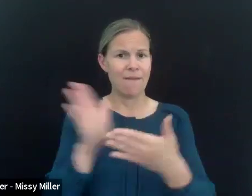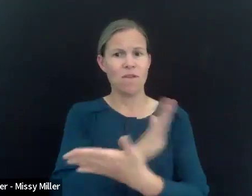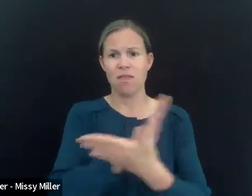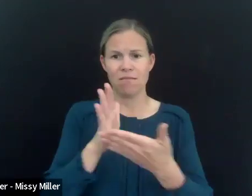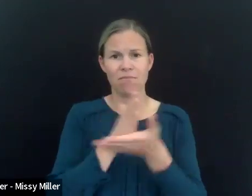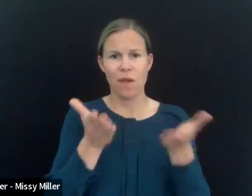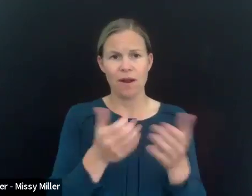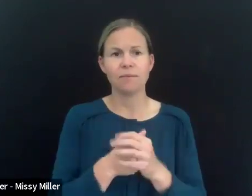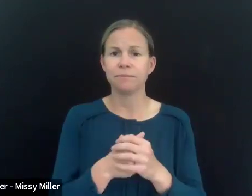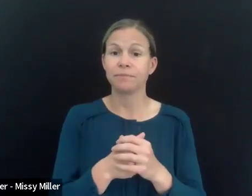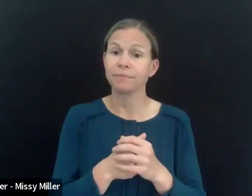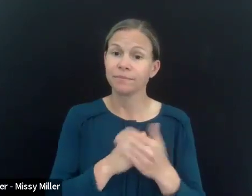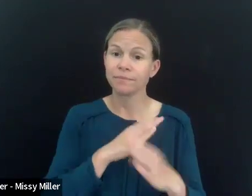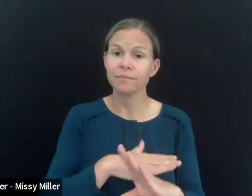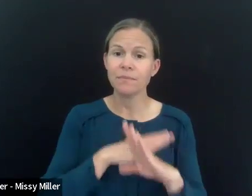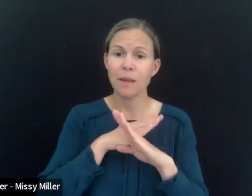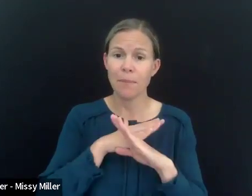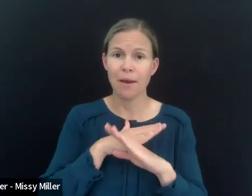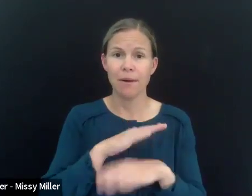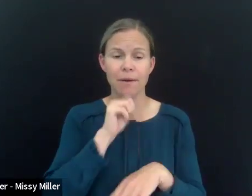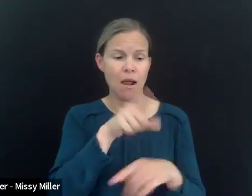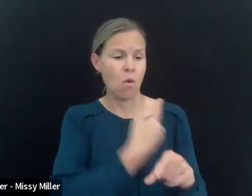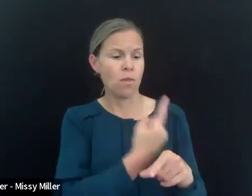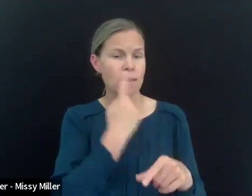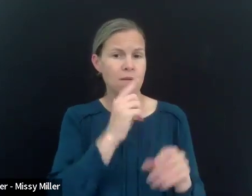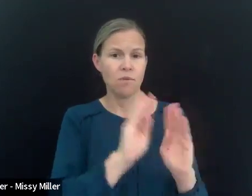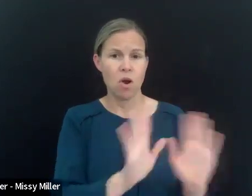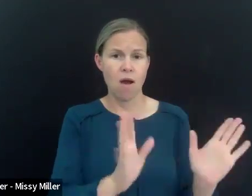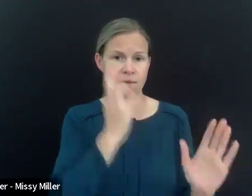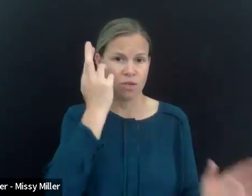That's a barrier, not just for obvious reasons like